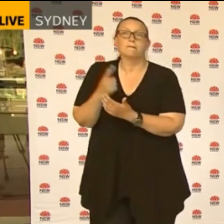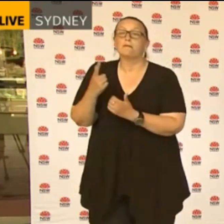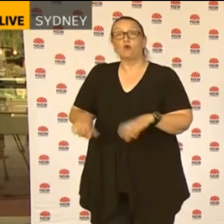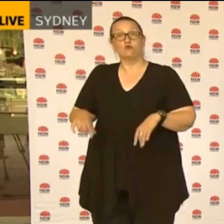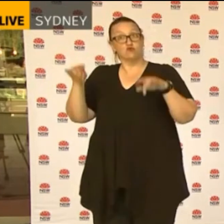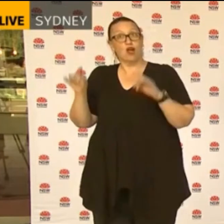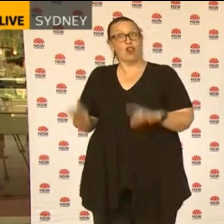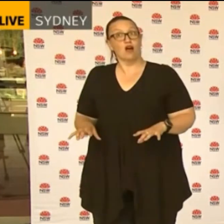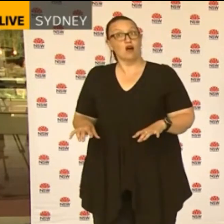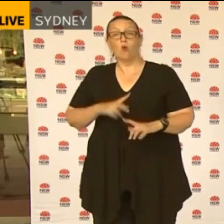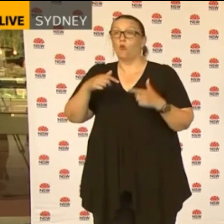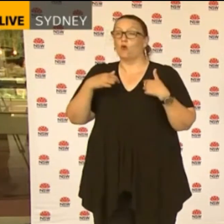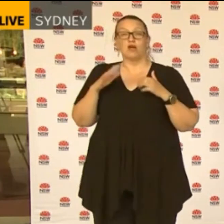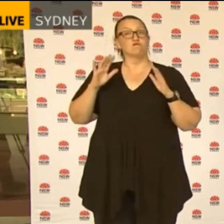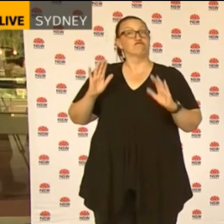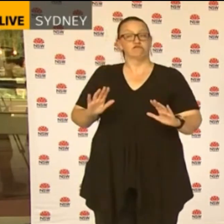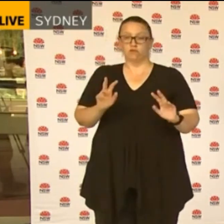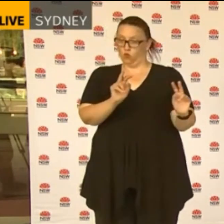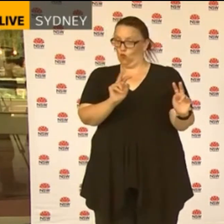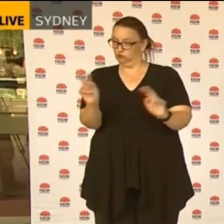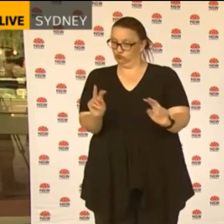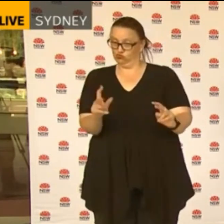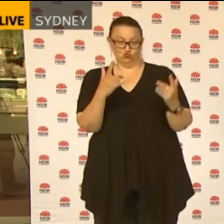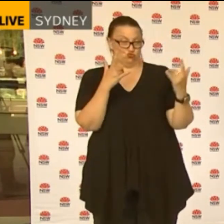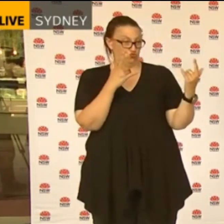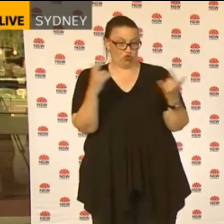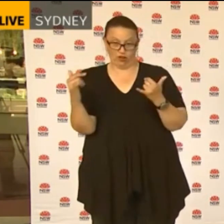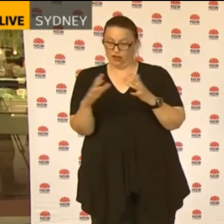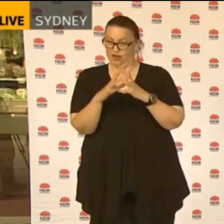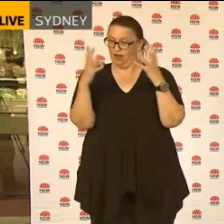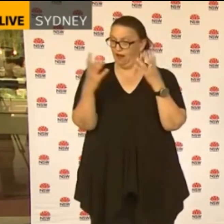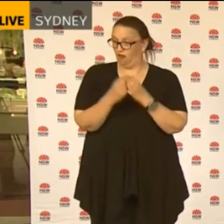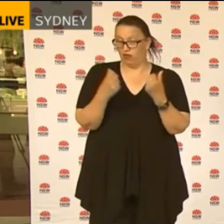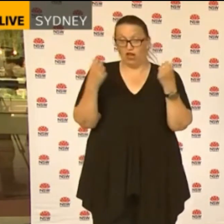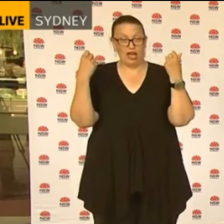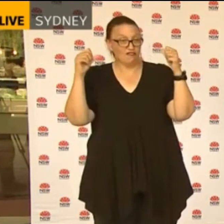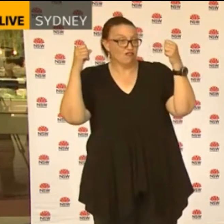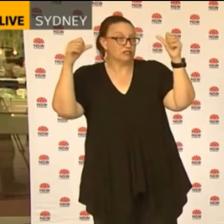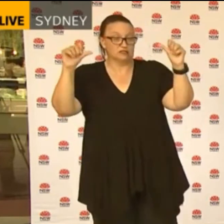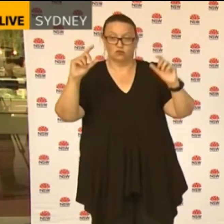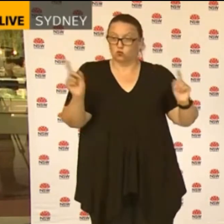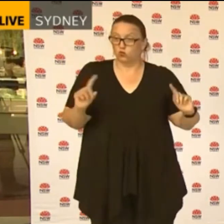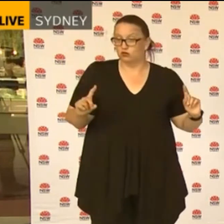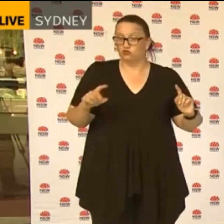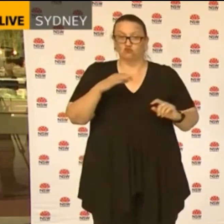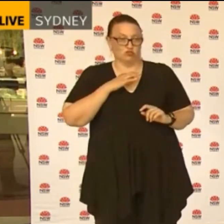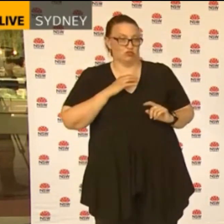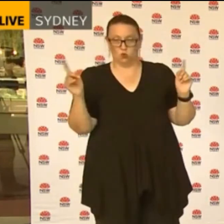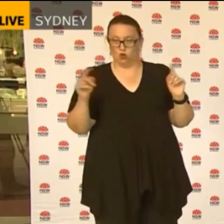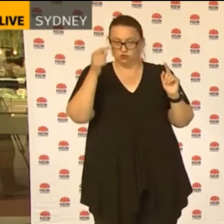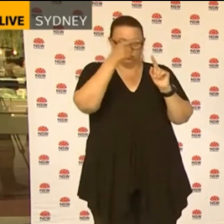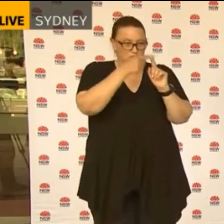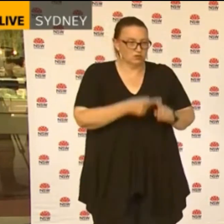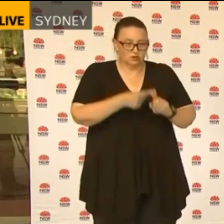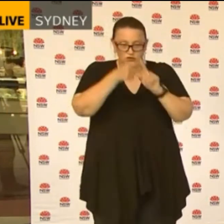once the vaccine's available in Australia, they will have all the information available on the efficacy or on the effectiveness of it, and who the